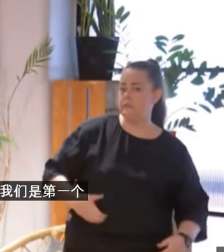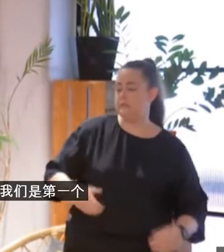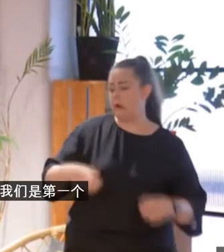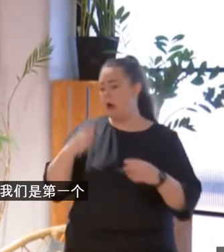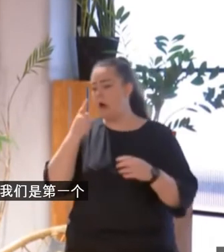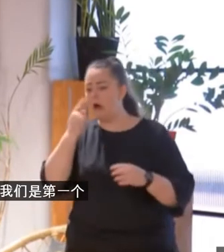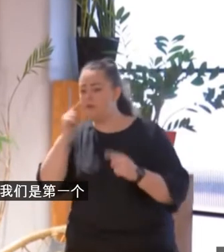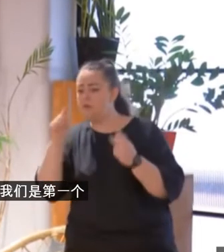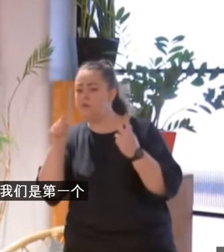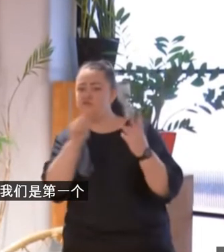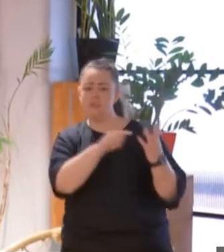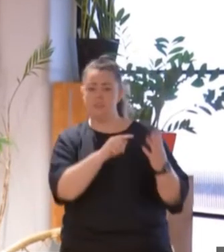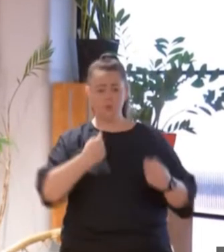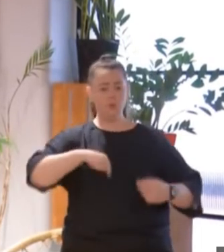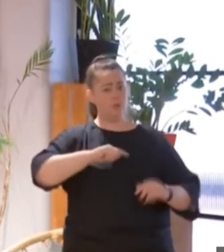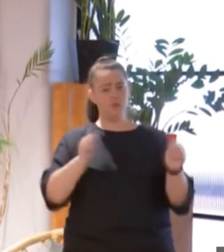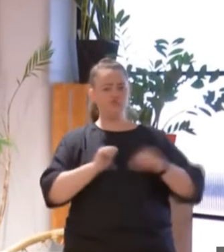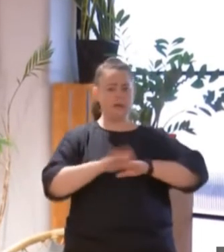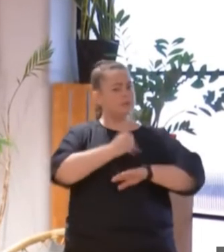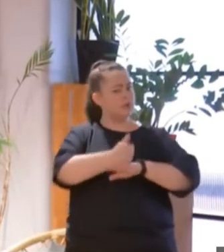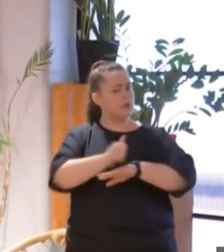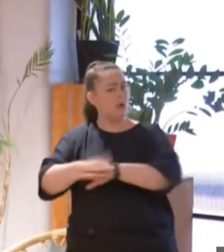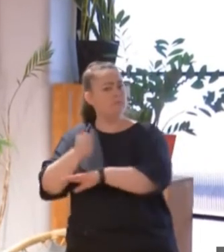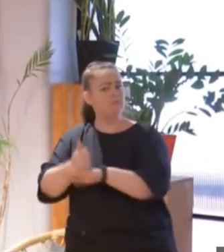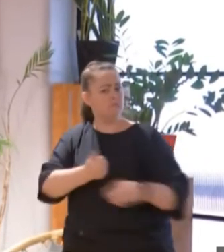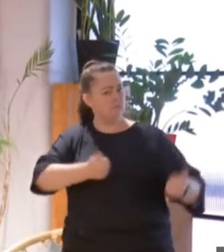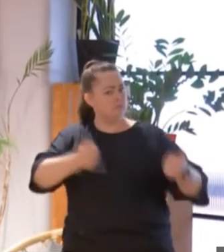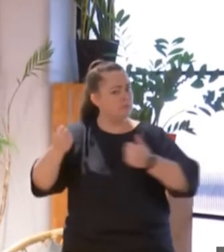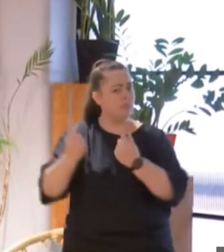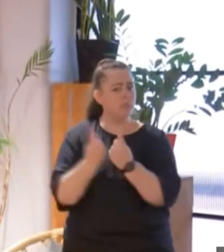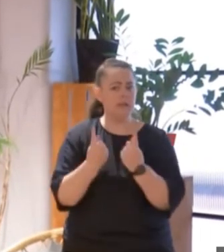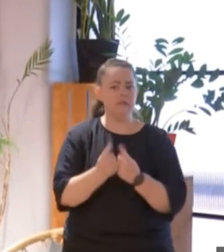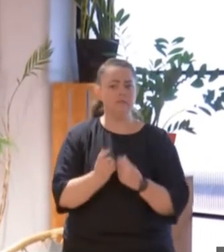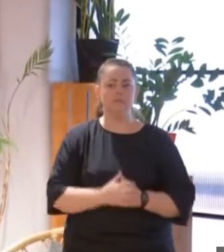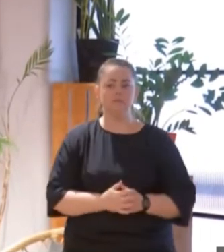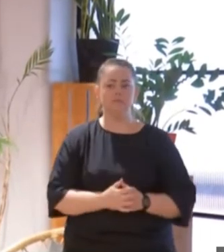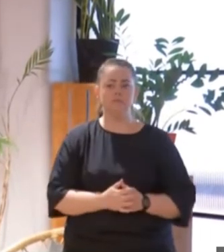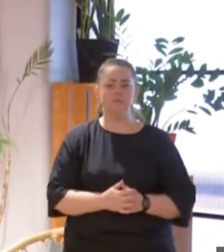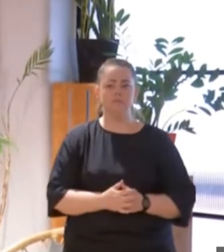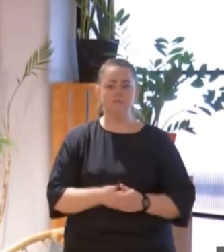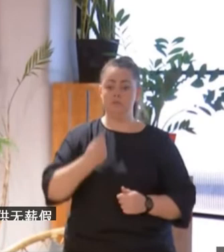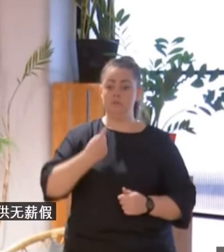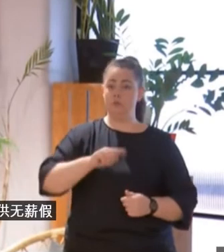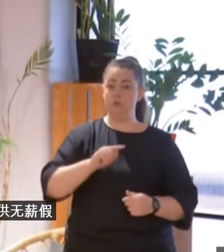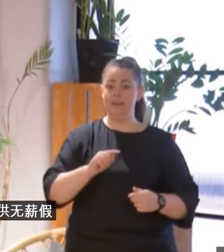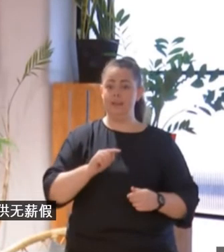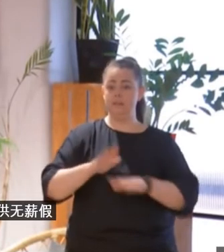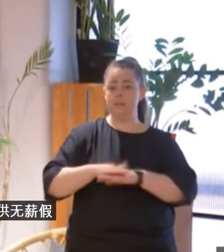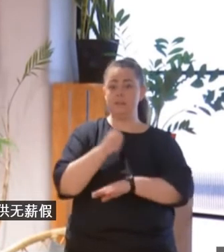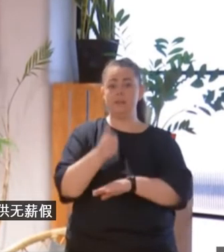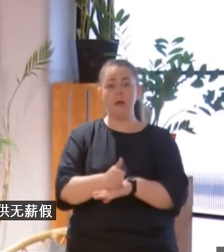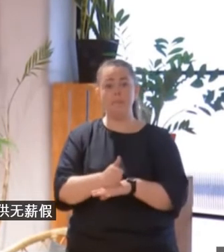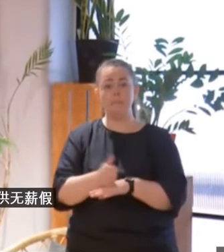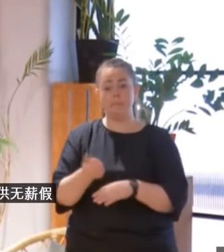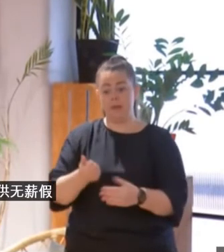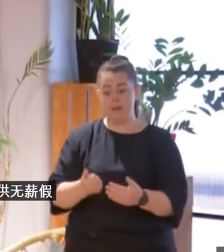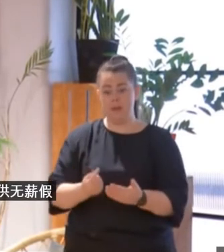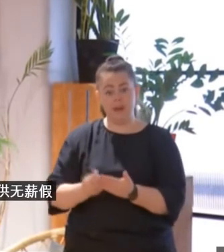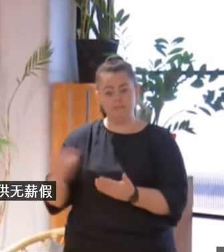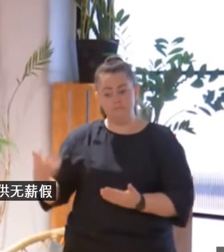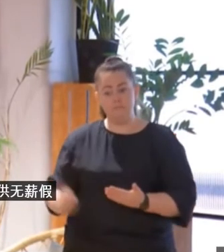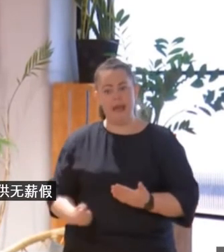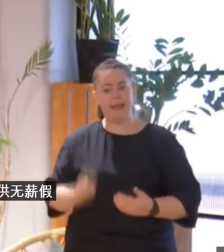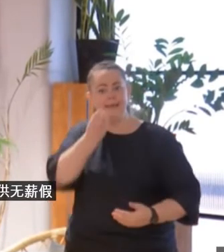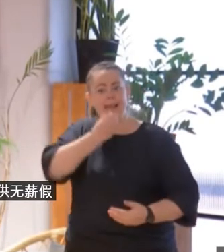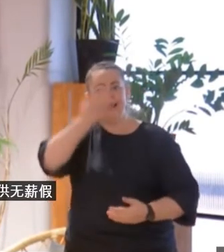country to provide paid leave for those women who've suffered a miscarriage or a